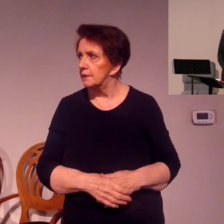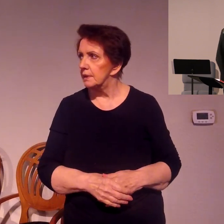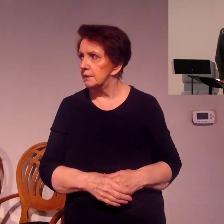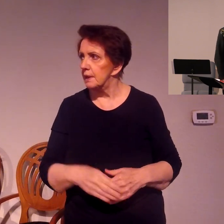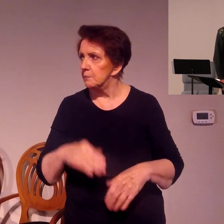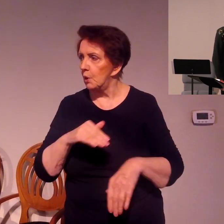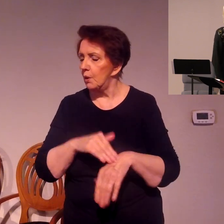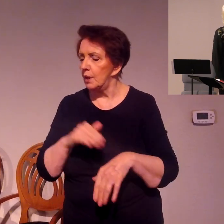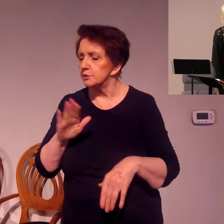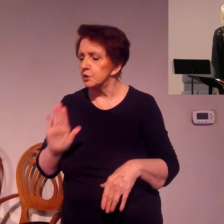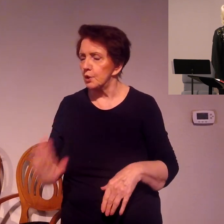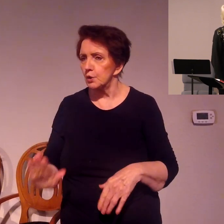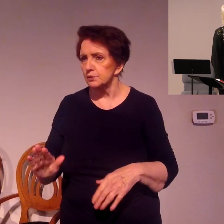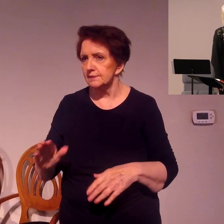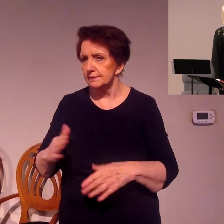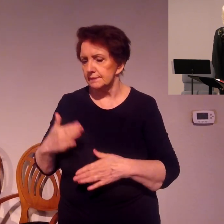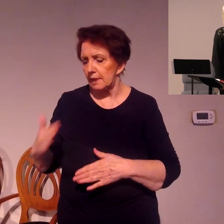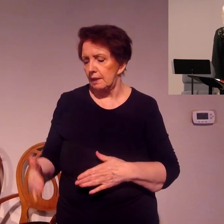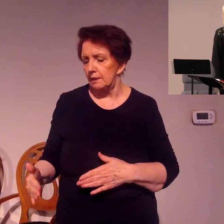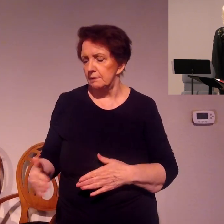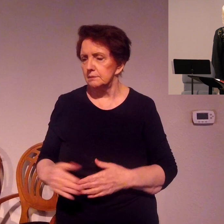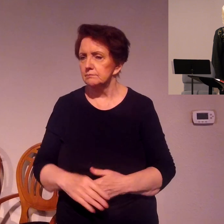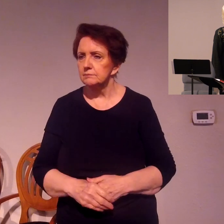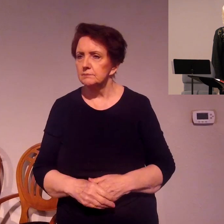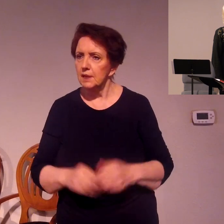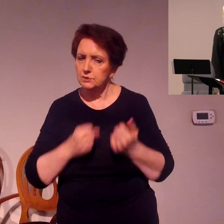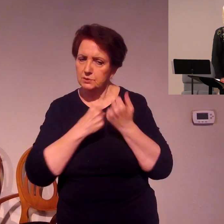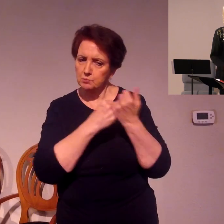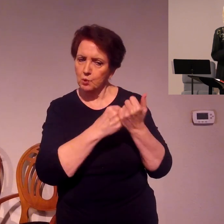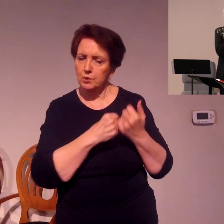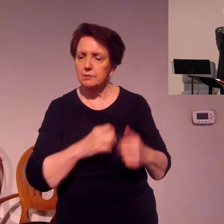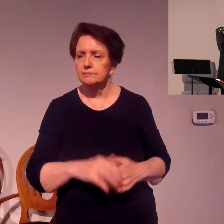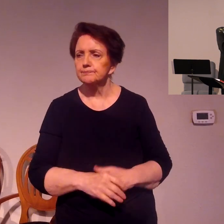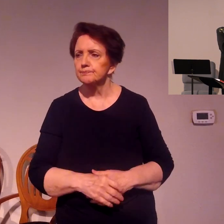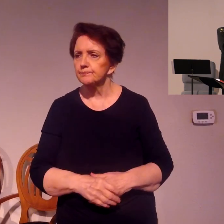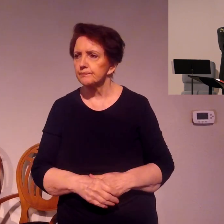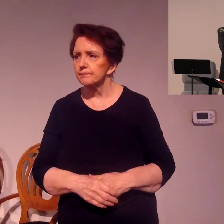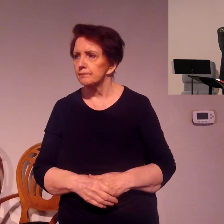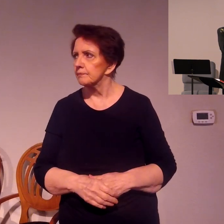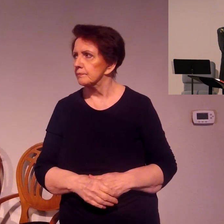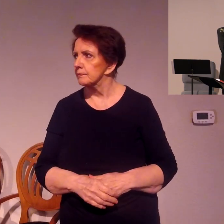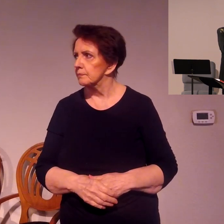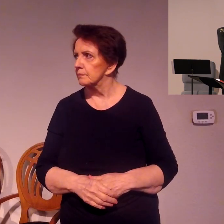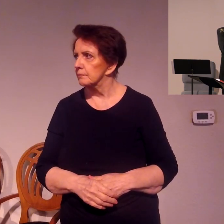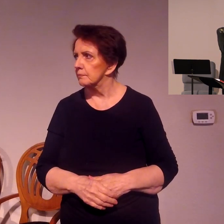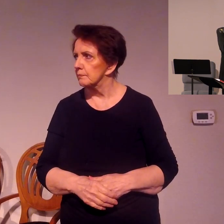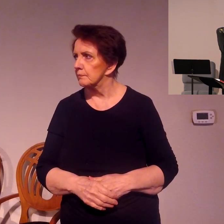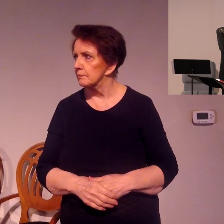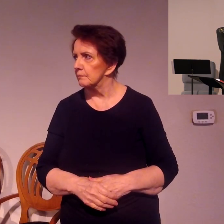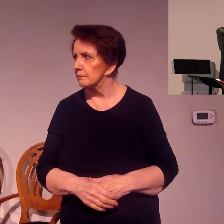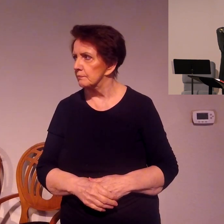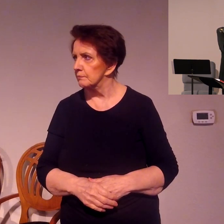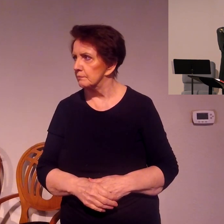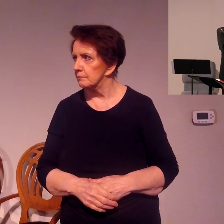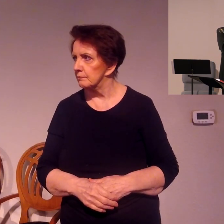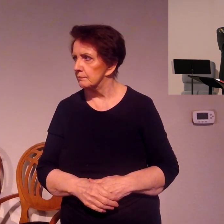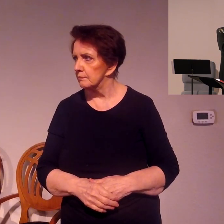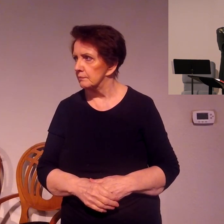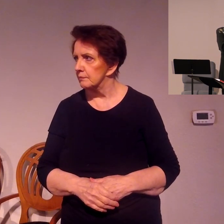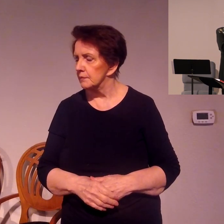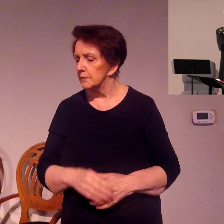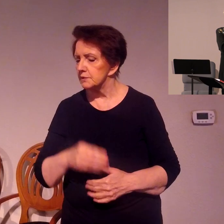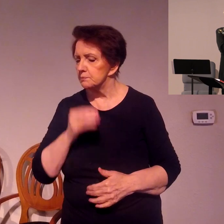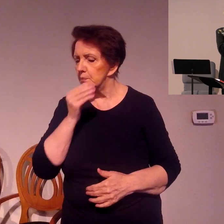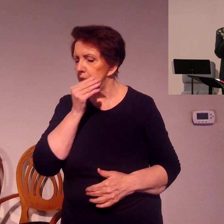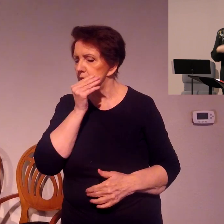side. Yeah, I'm on your side too. Will you bend that away from your mouth? What am I doing? Because just bend it away a